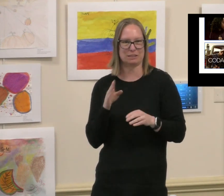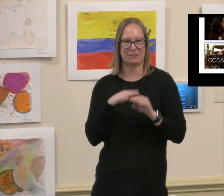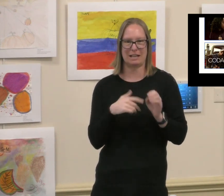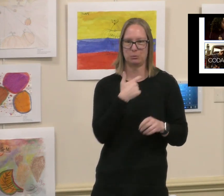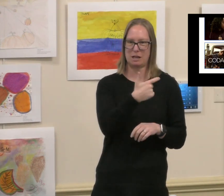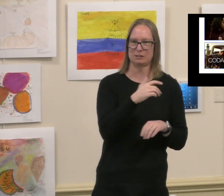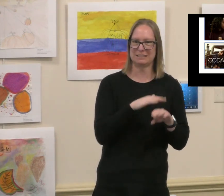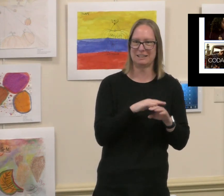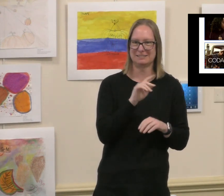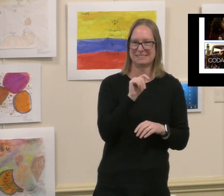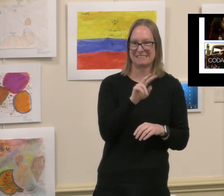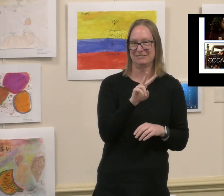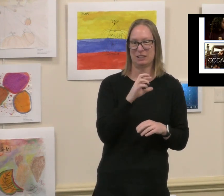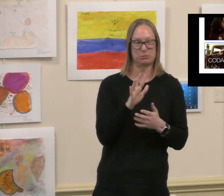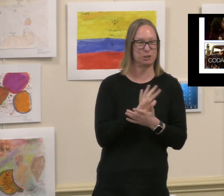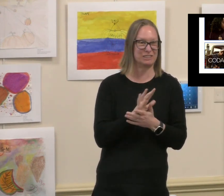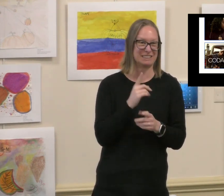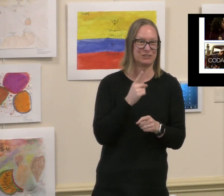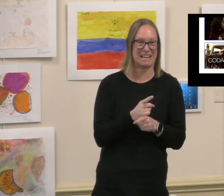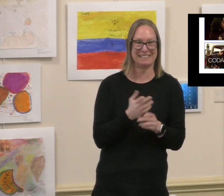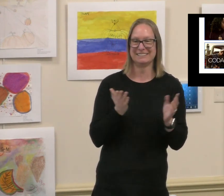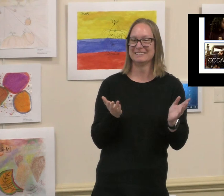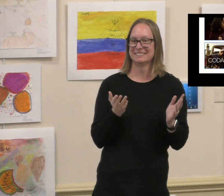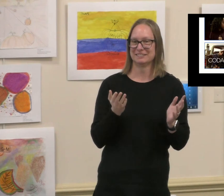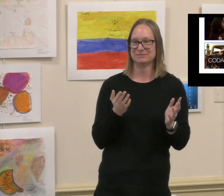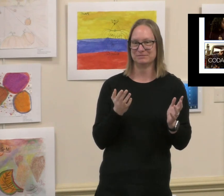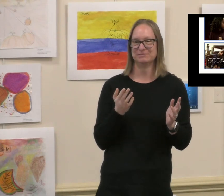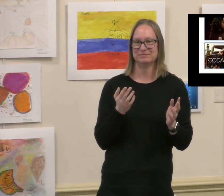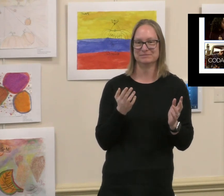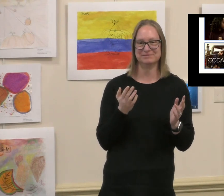deaf person in real life than watching them on TV or the movie screen.